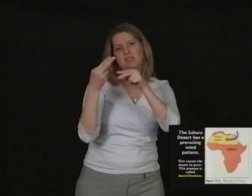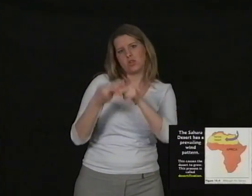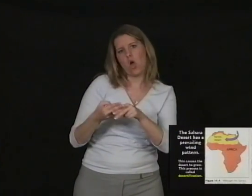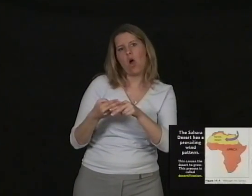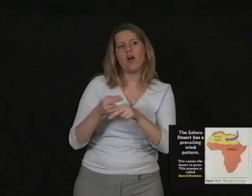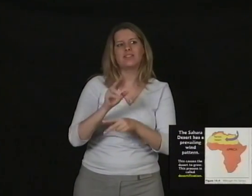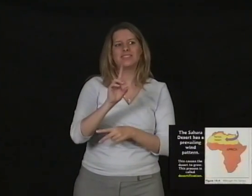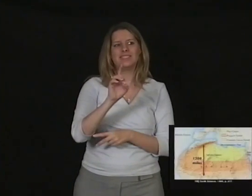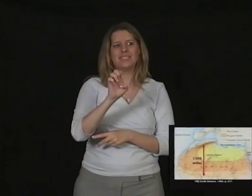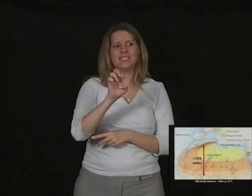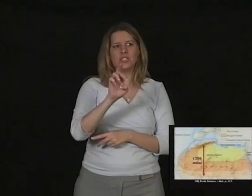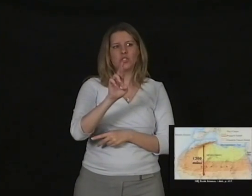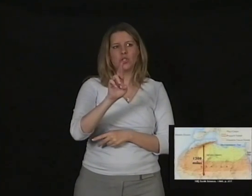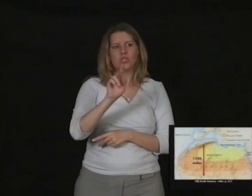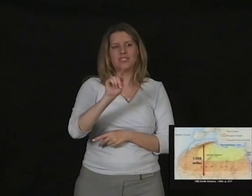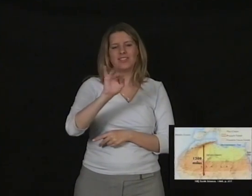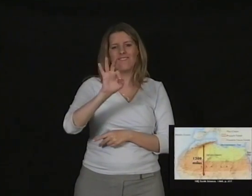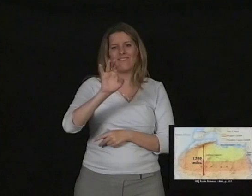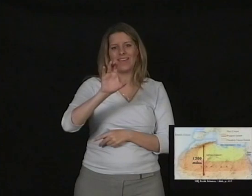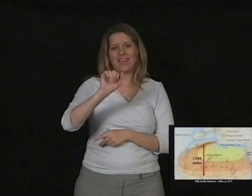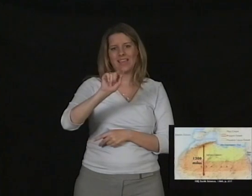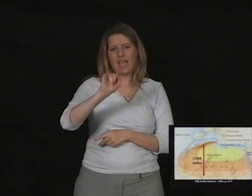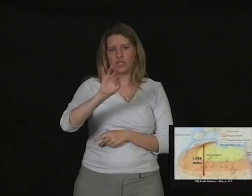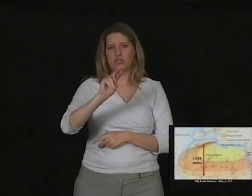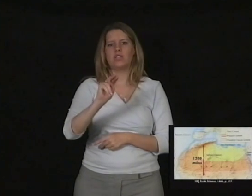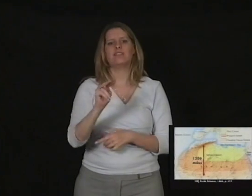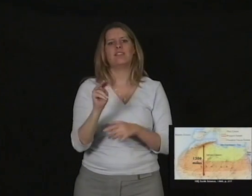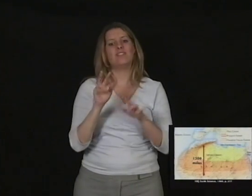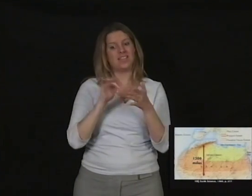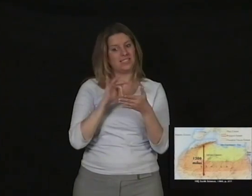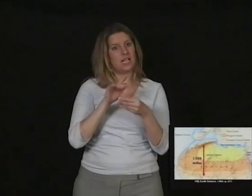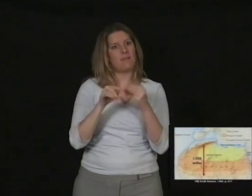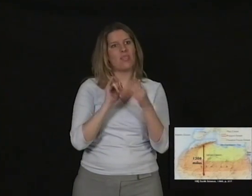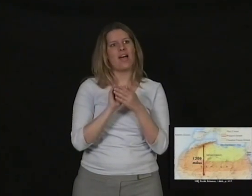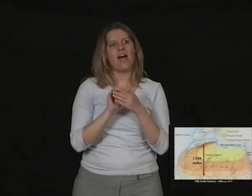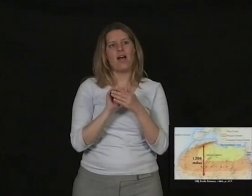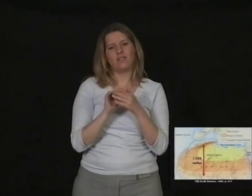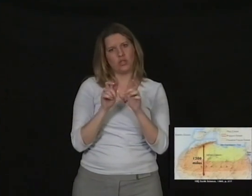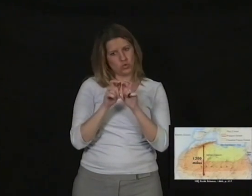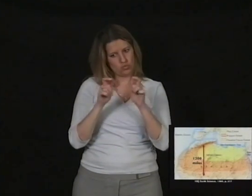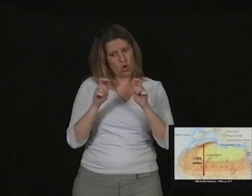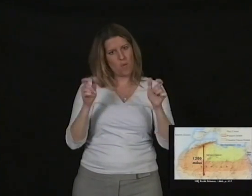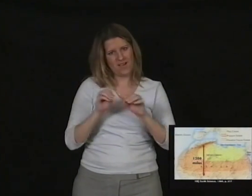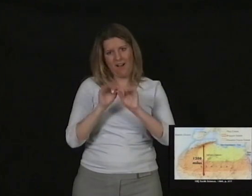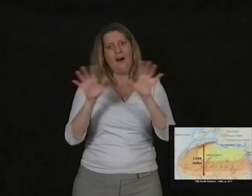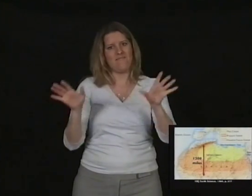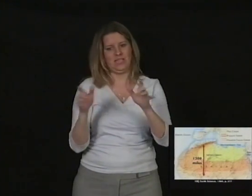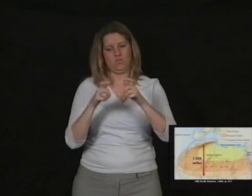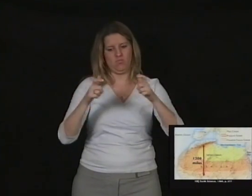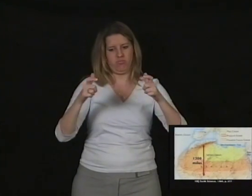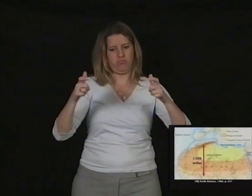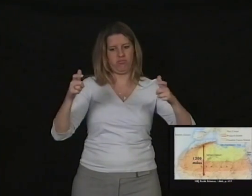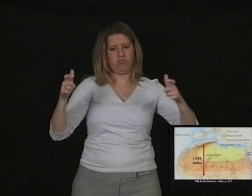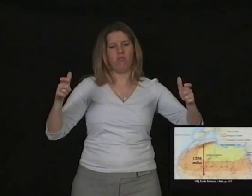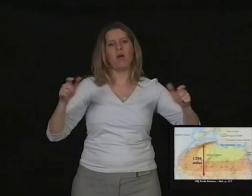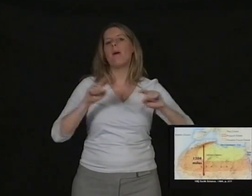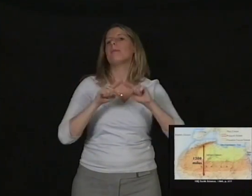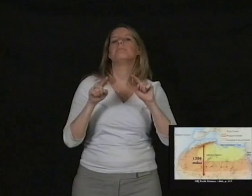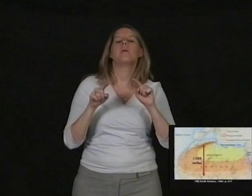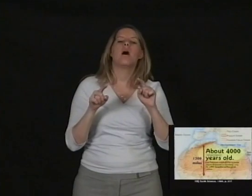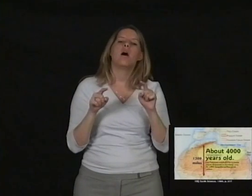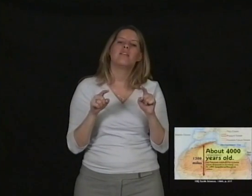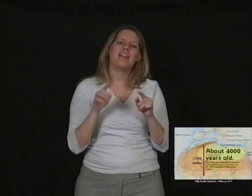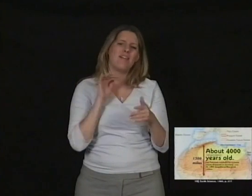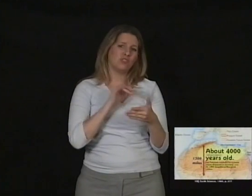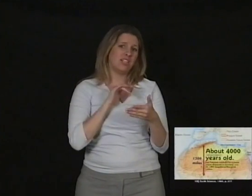now, they've done quite a bit of study on Sahara. It's pretty obvious it is growing. There's just no question about that. But they said, after studying it for